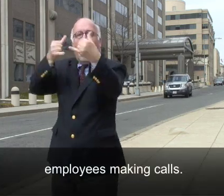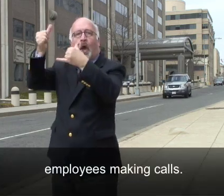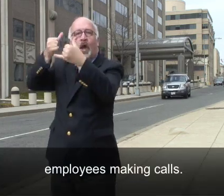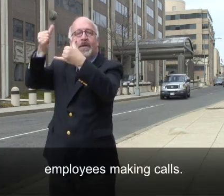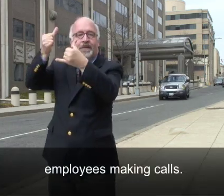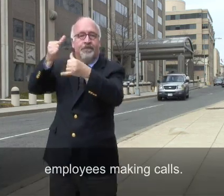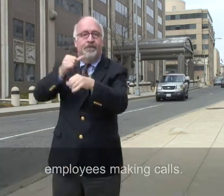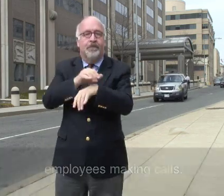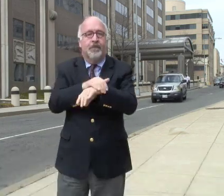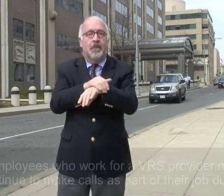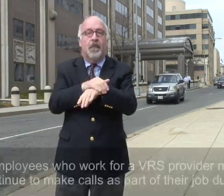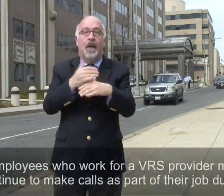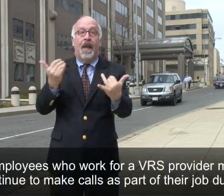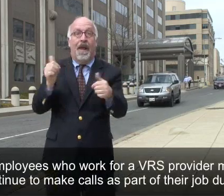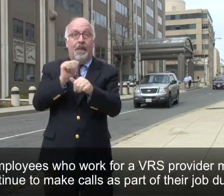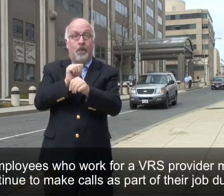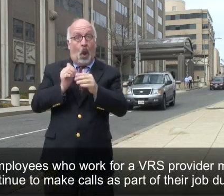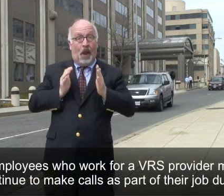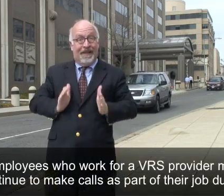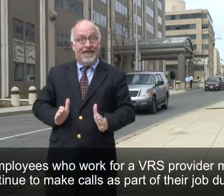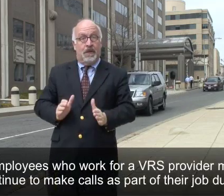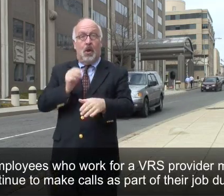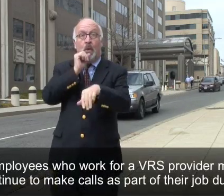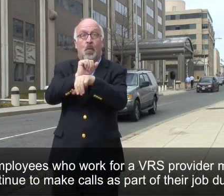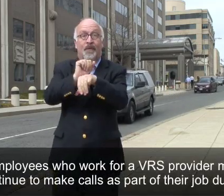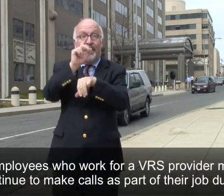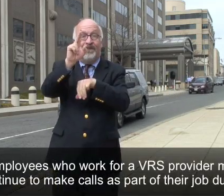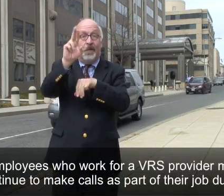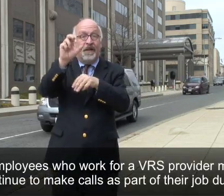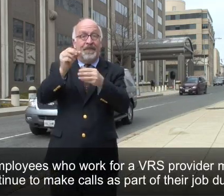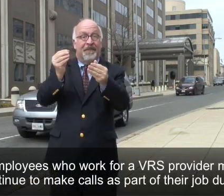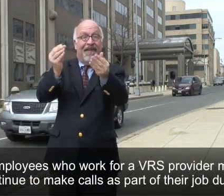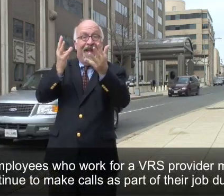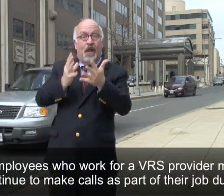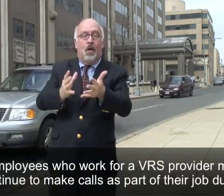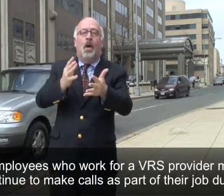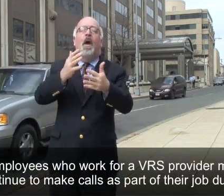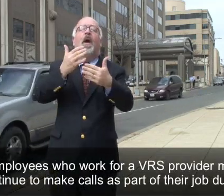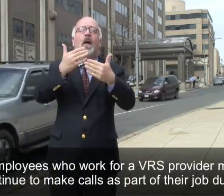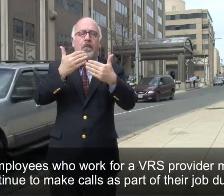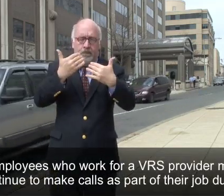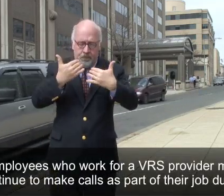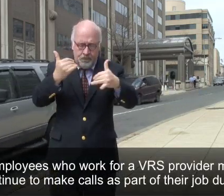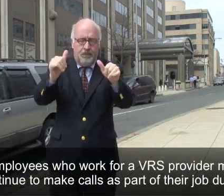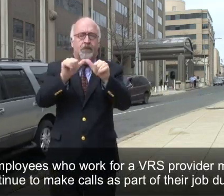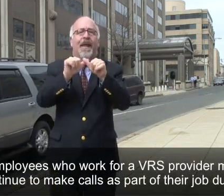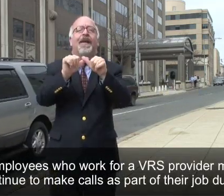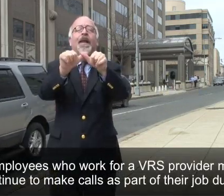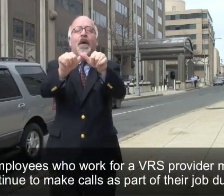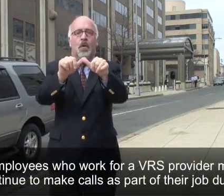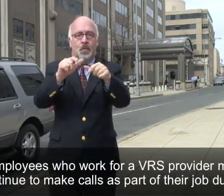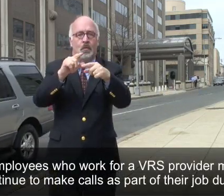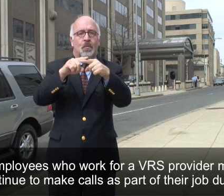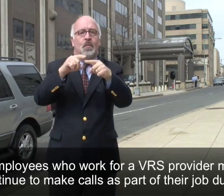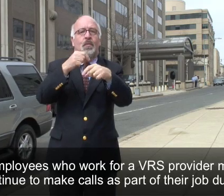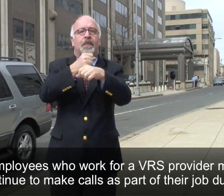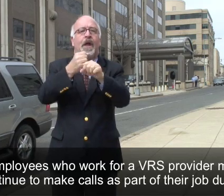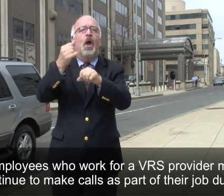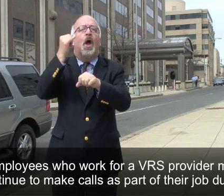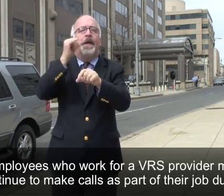employees making calls. Employees who work for a VRS provider may continue to make calls as